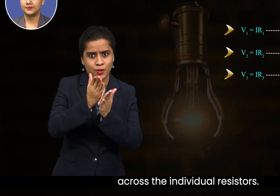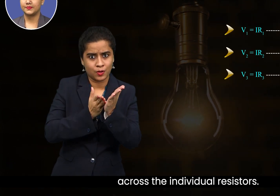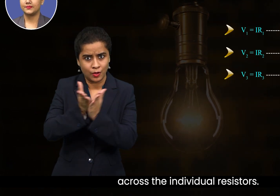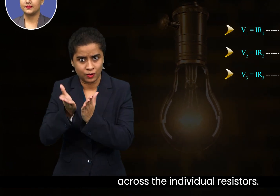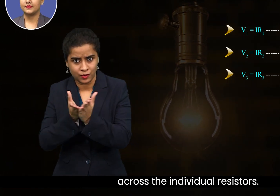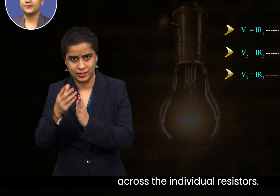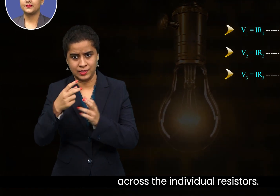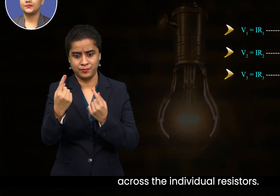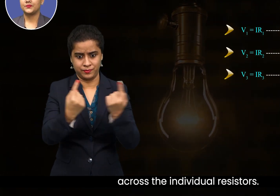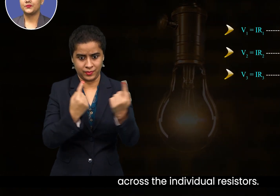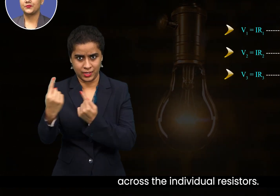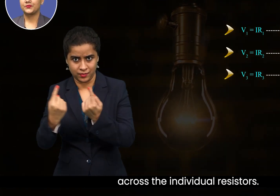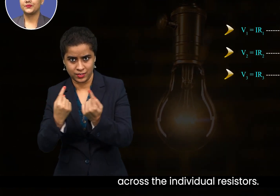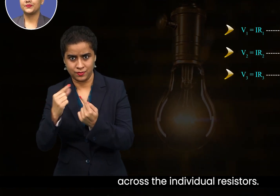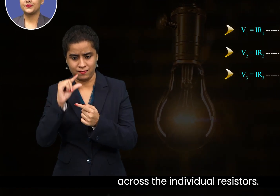resistors.